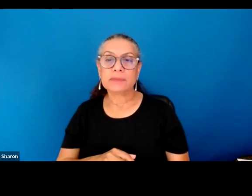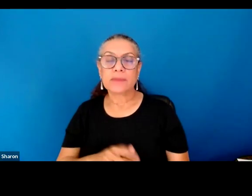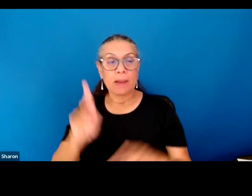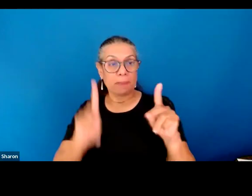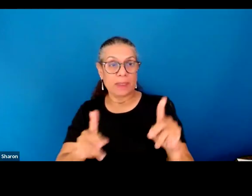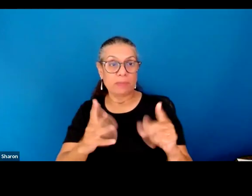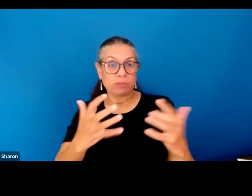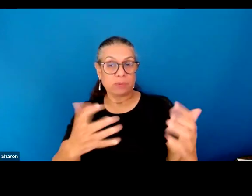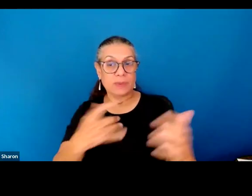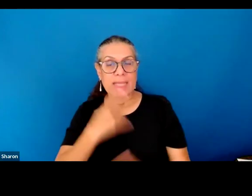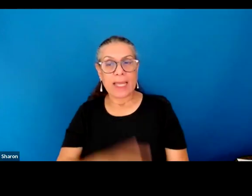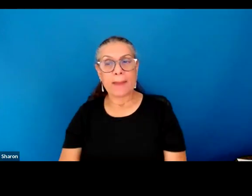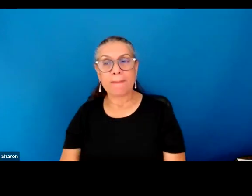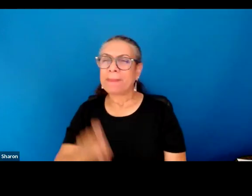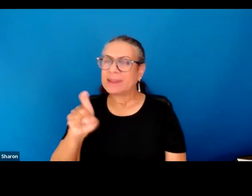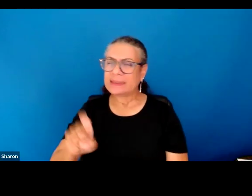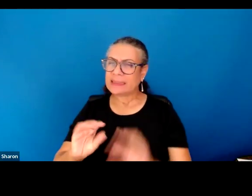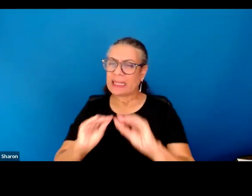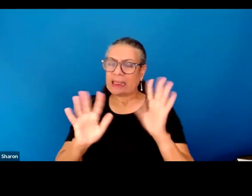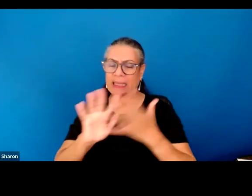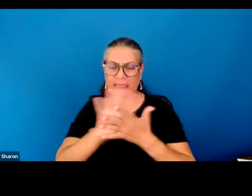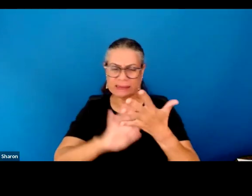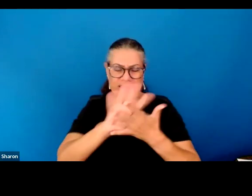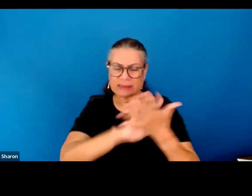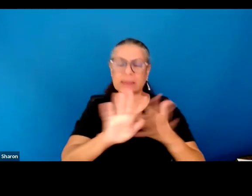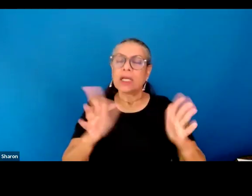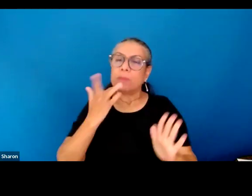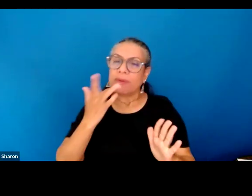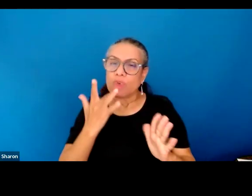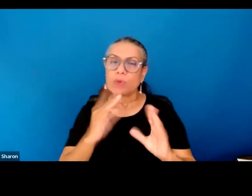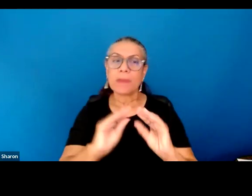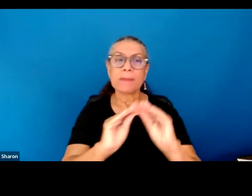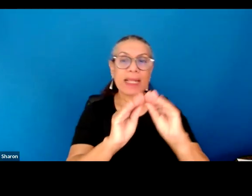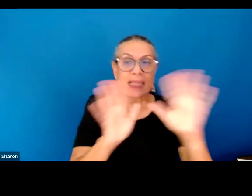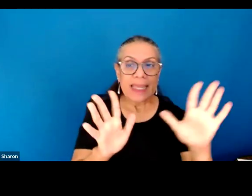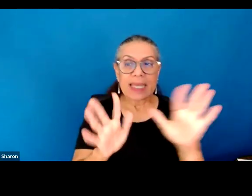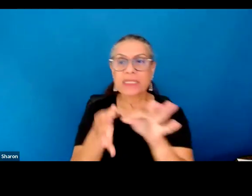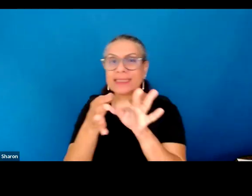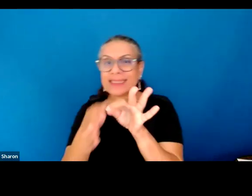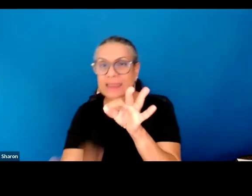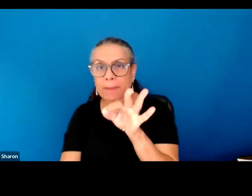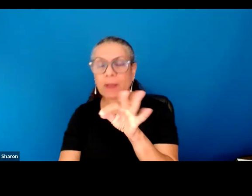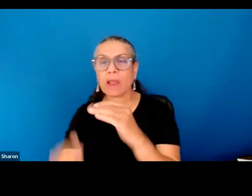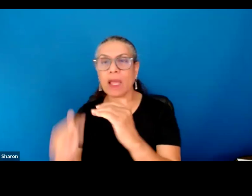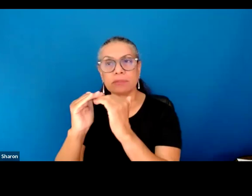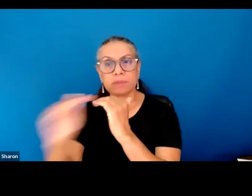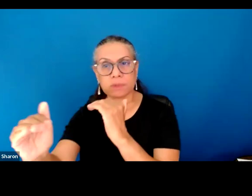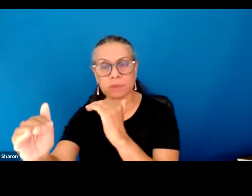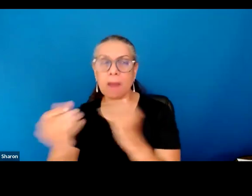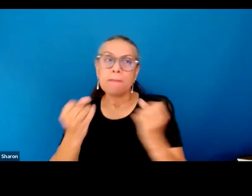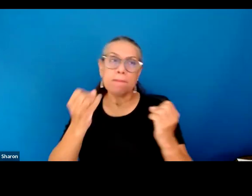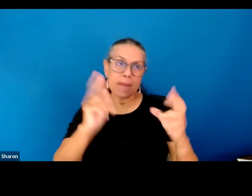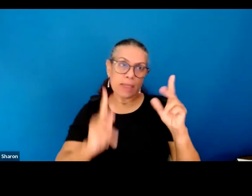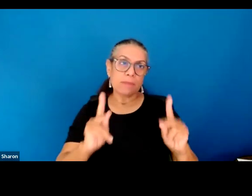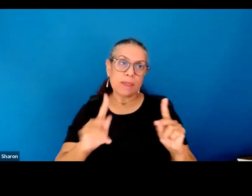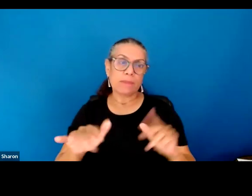Respondents have really highlighted the need for clarity, simplicity, and stability. There's a strong feeling that the